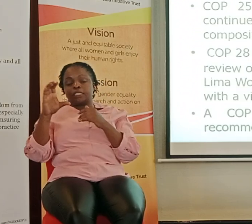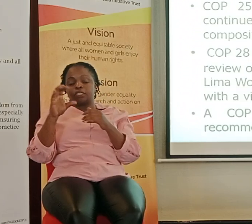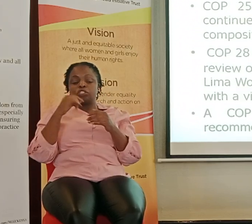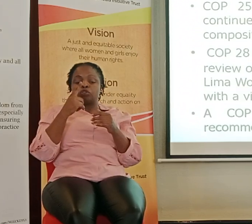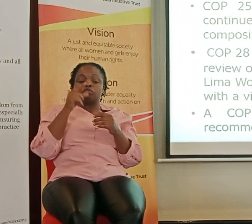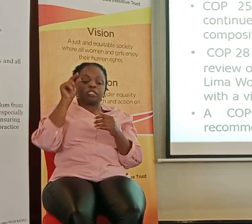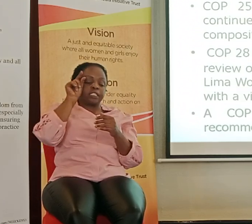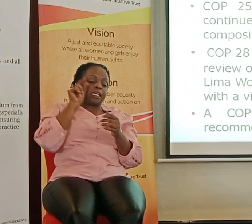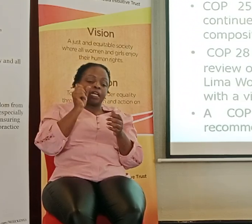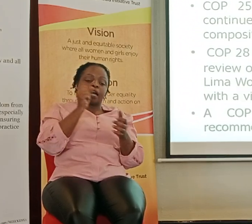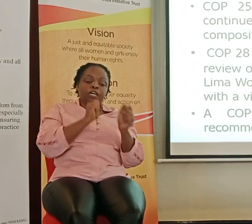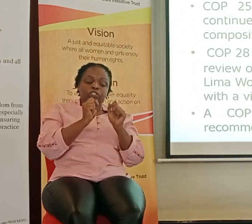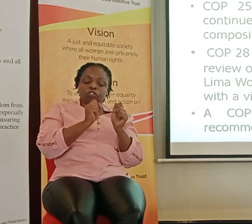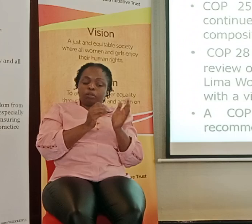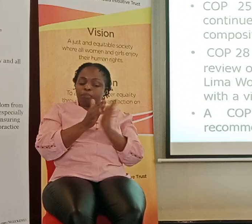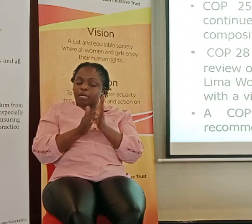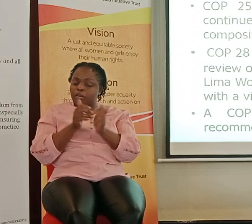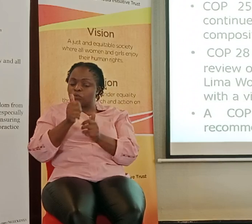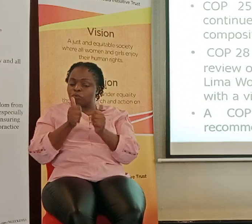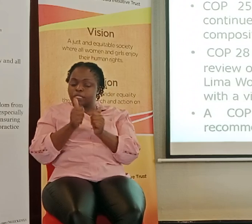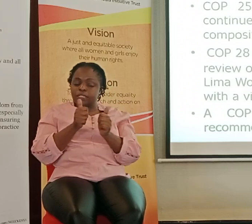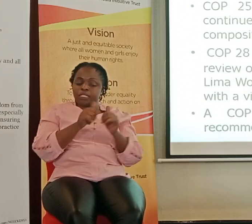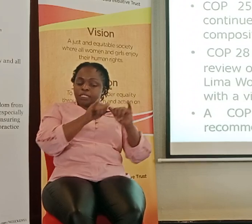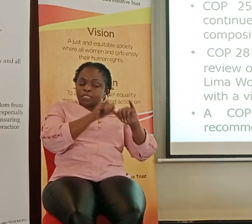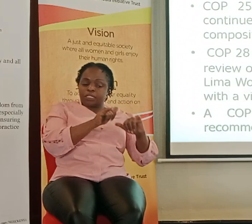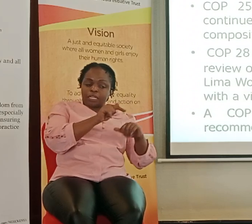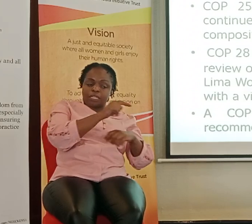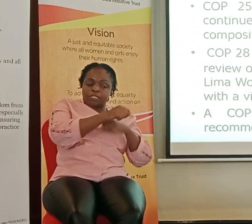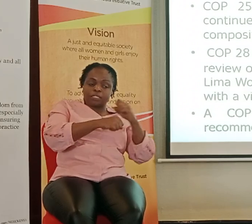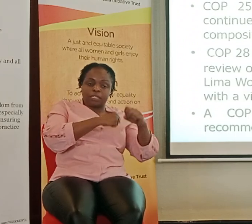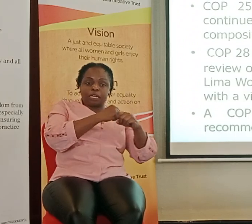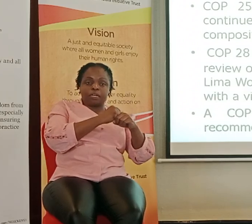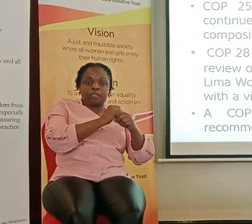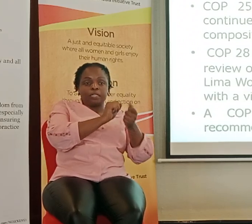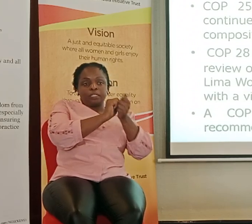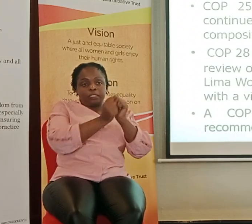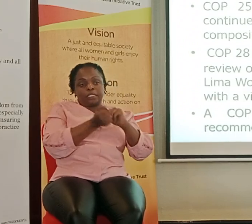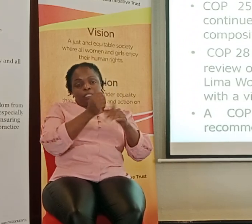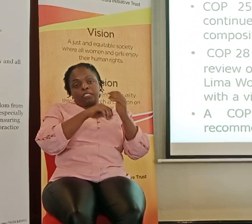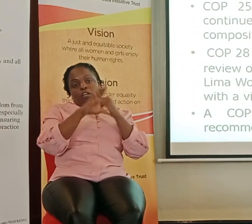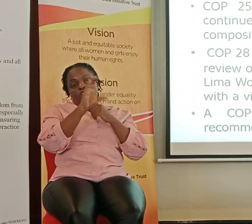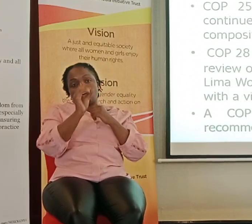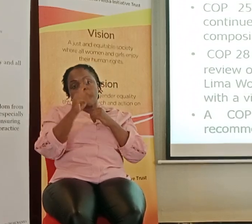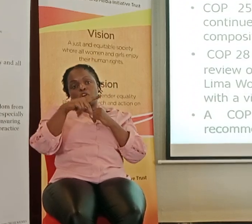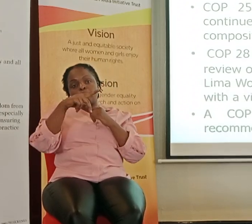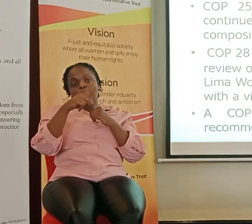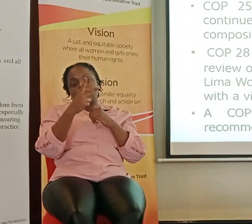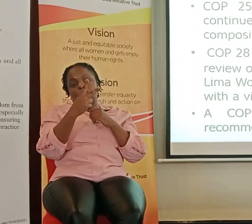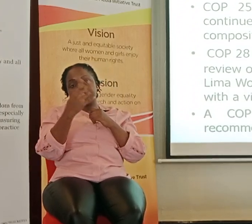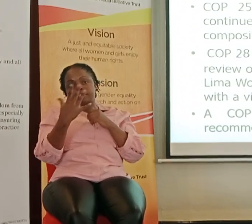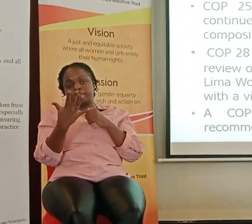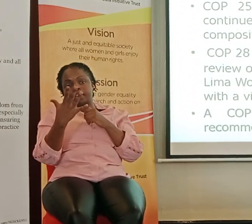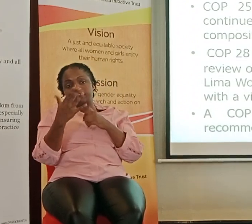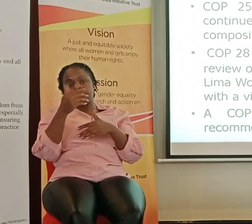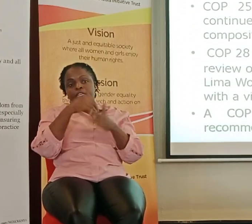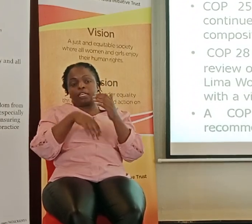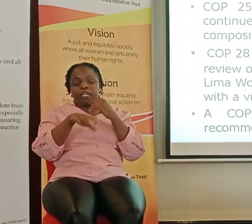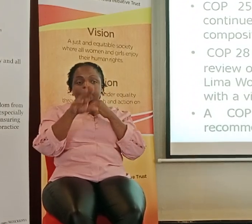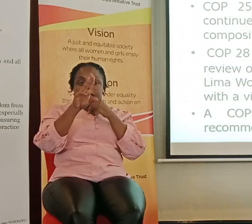Action Plan that is lapsing this year was adopted at COP25 in Madrid, and it had a